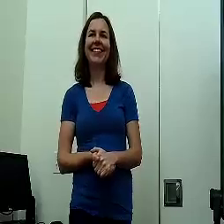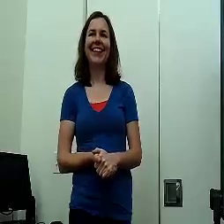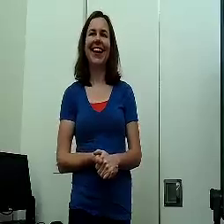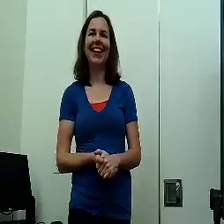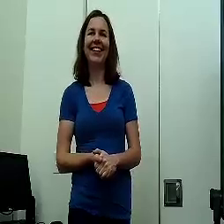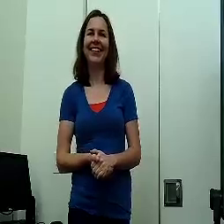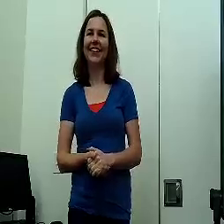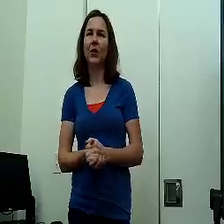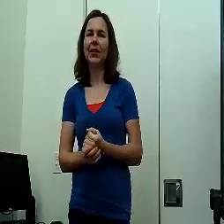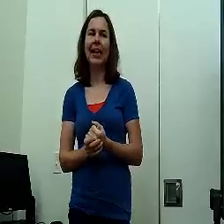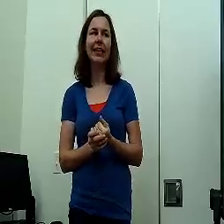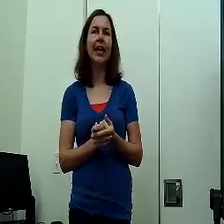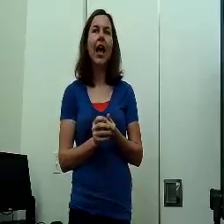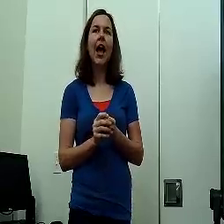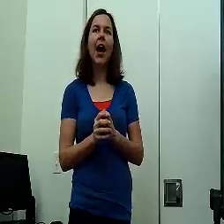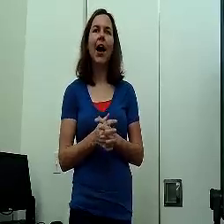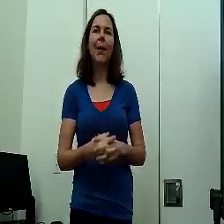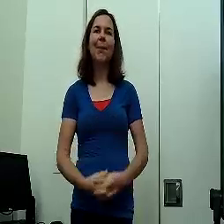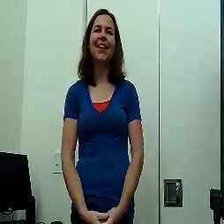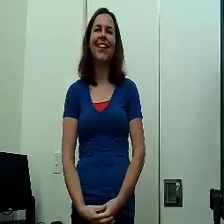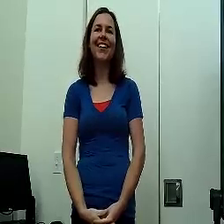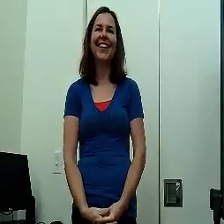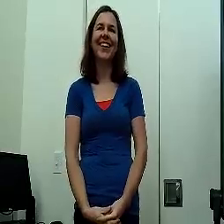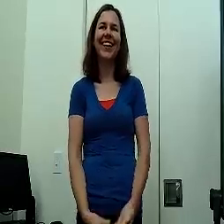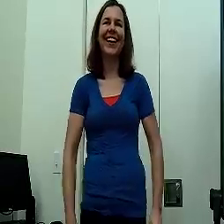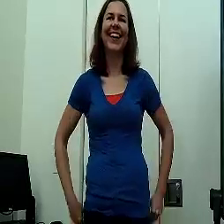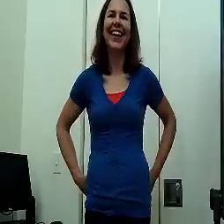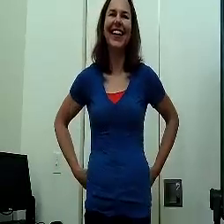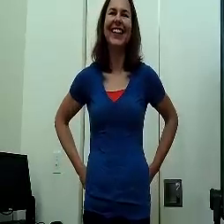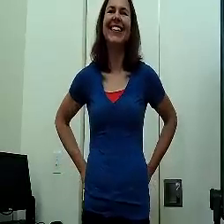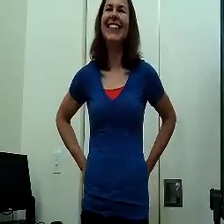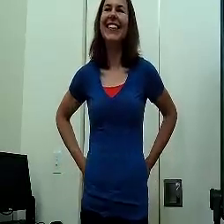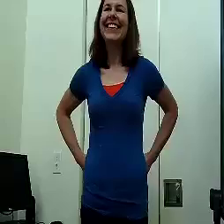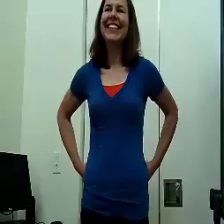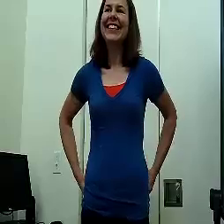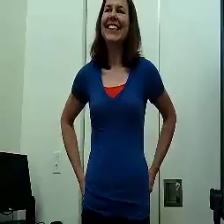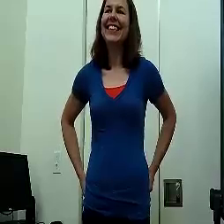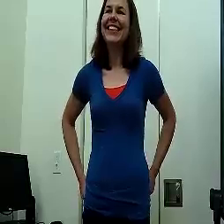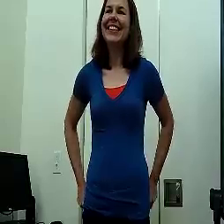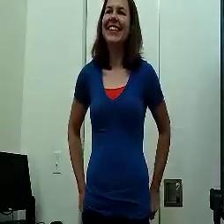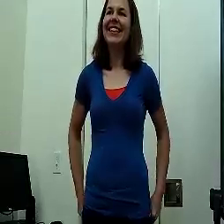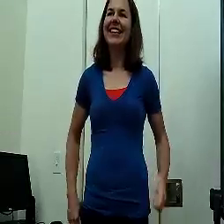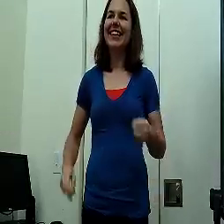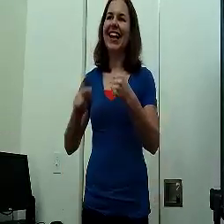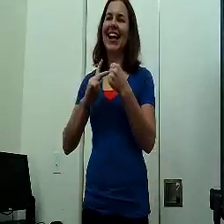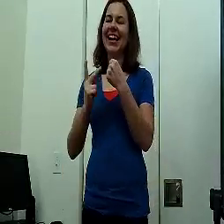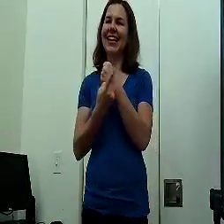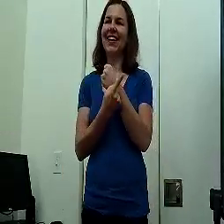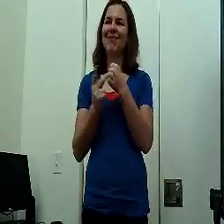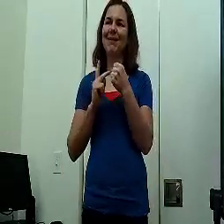That's oral sex. Pineapple. This is plum. Yeah, plum.